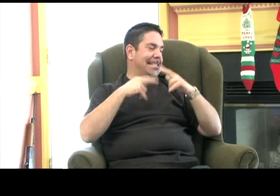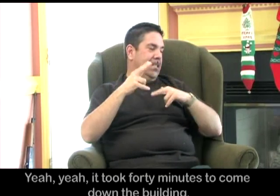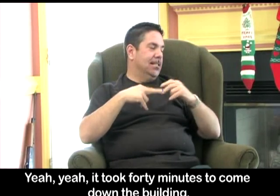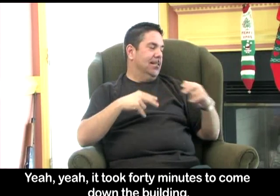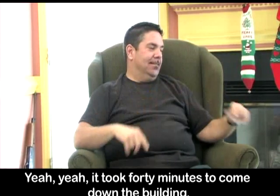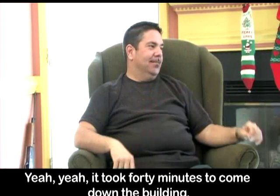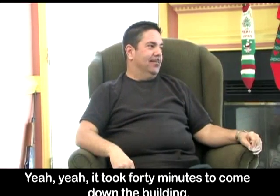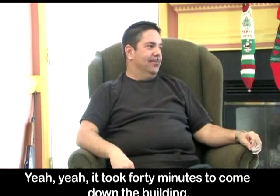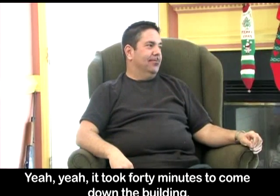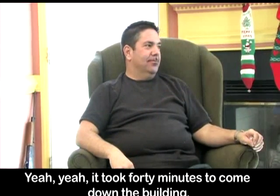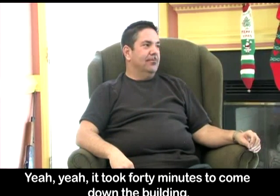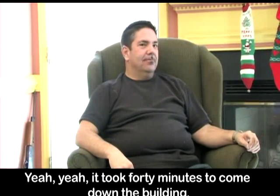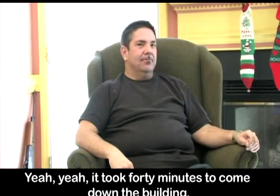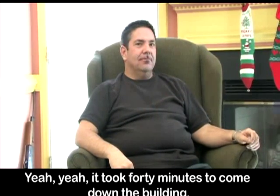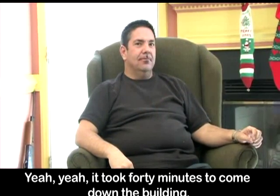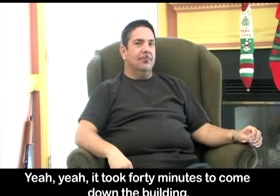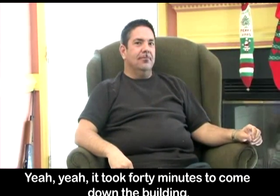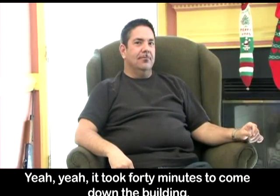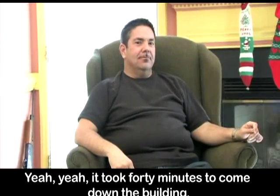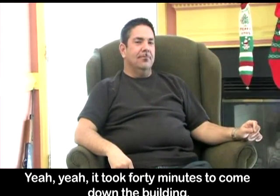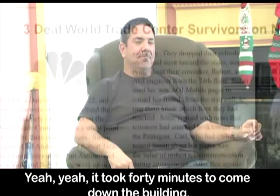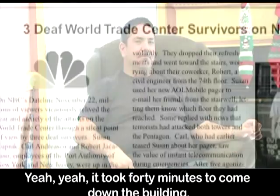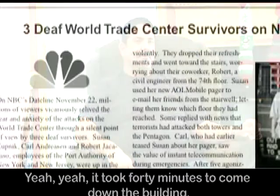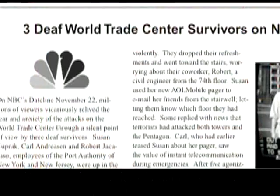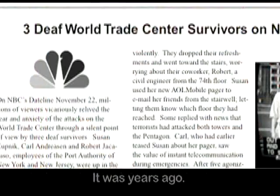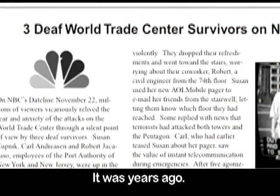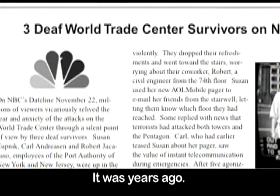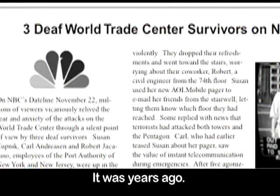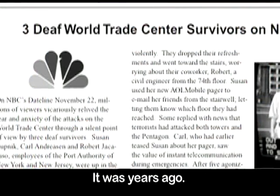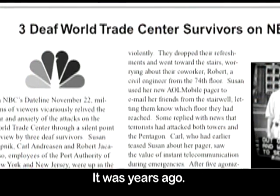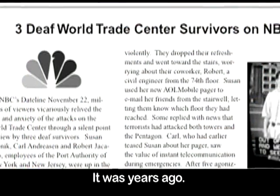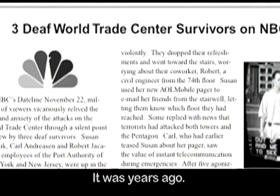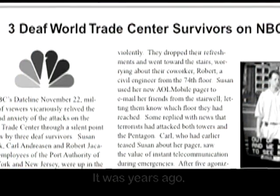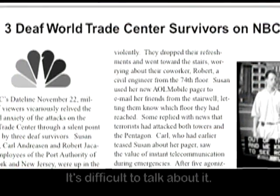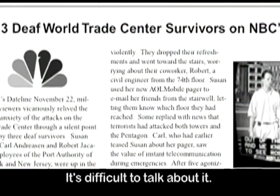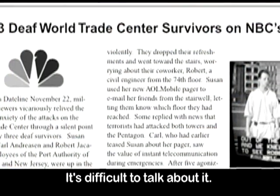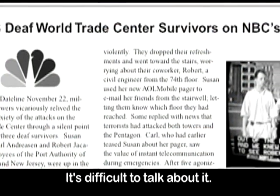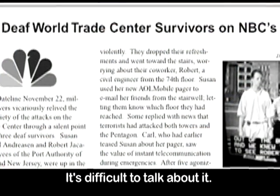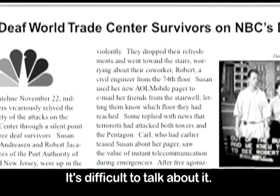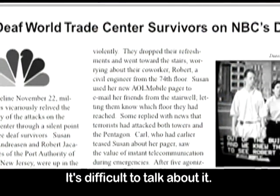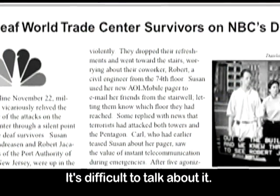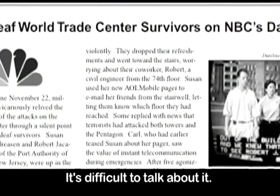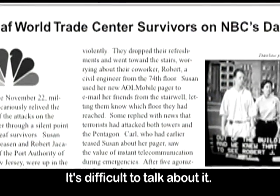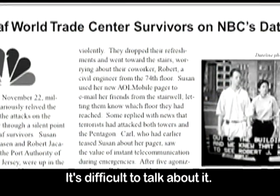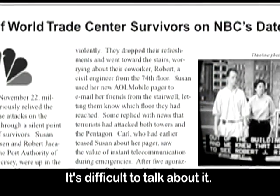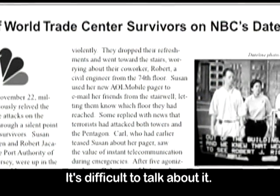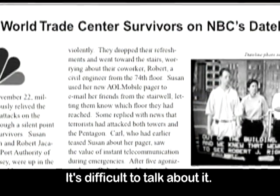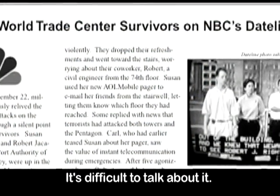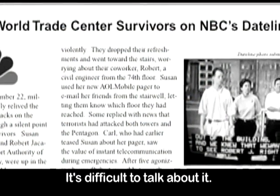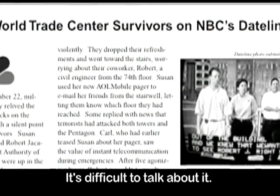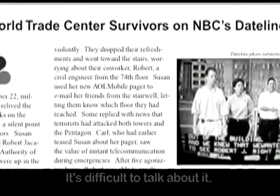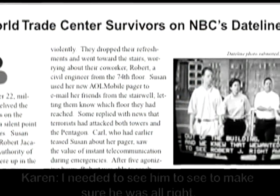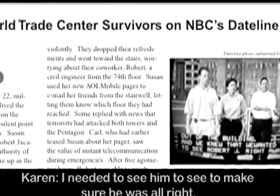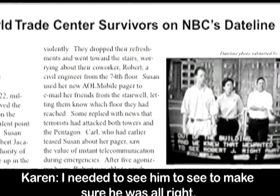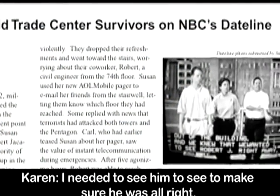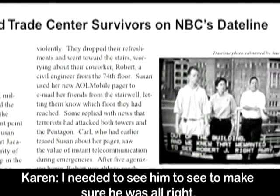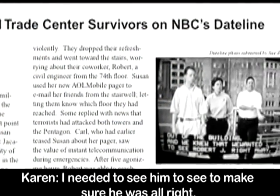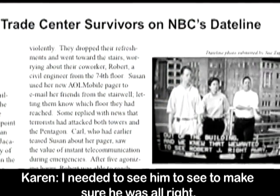Yeah, it took 40 minutes to come down the building. It was years ago. It's difficult to talk about it. I needed to see